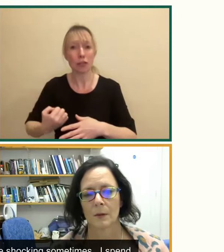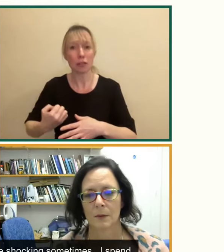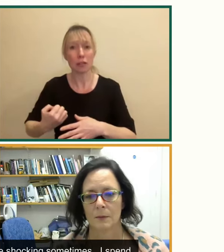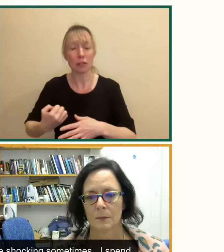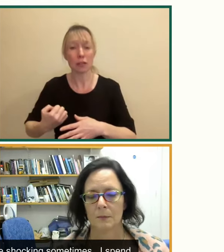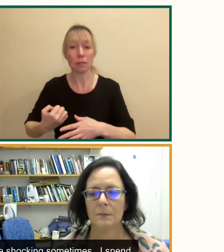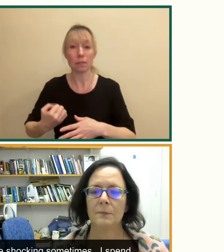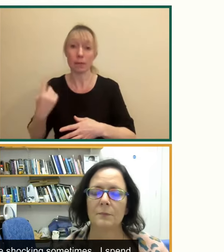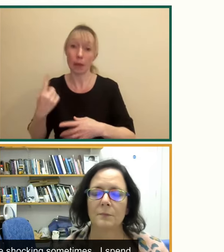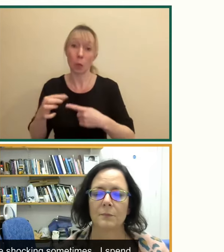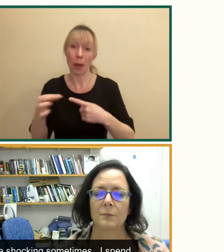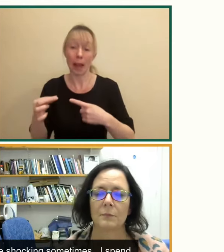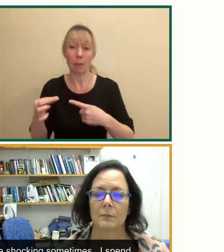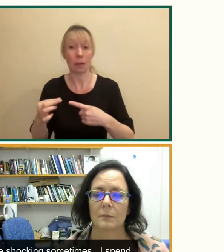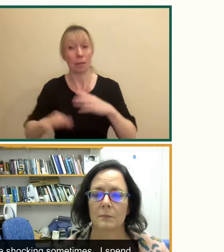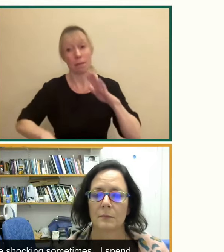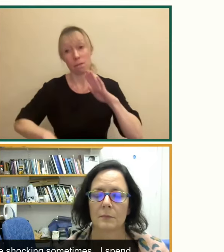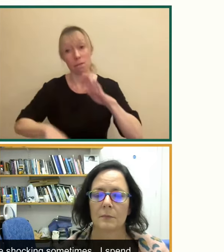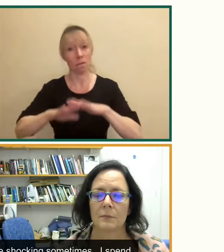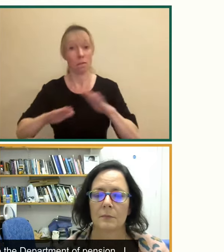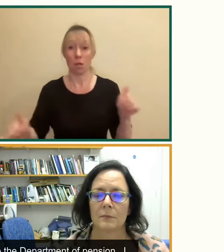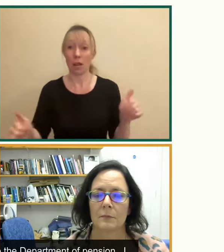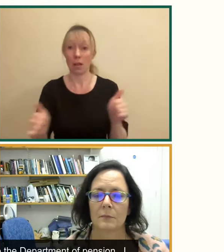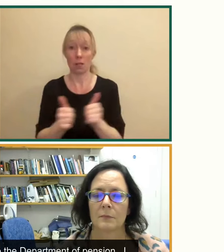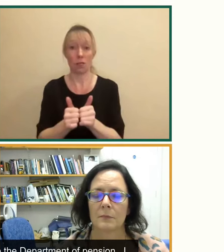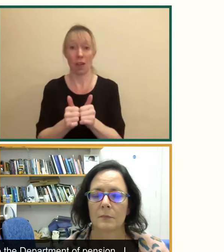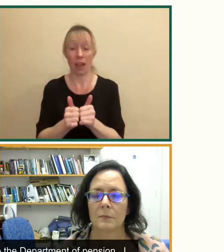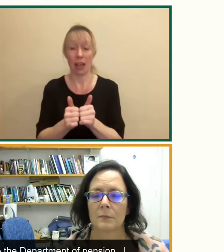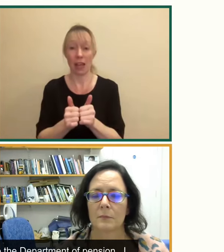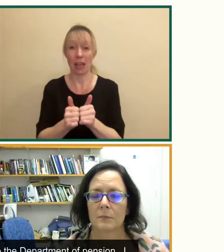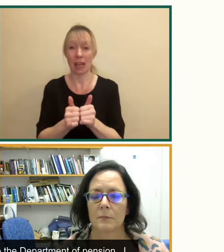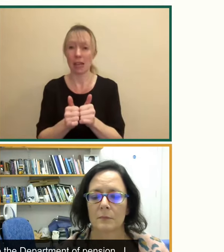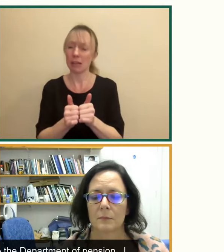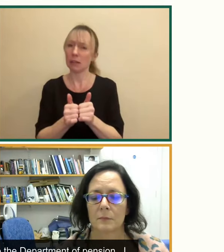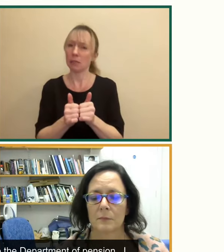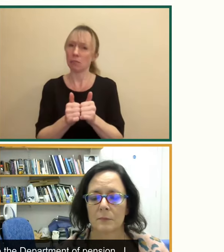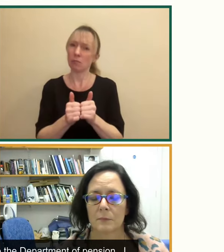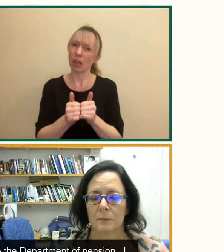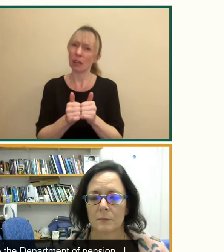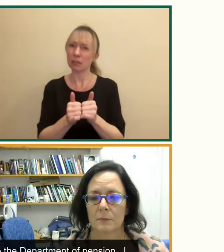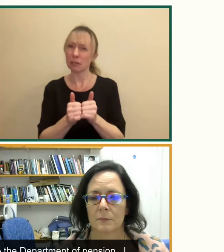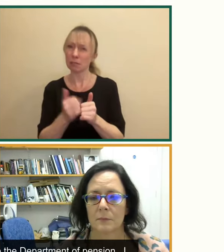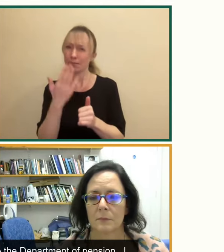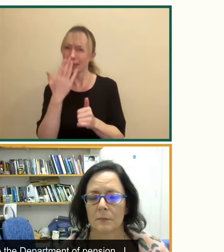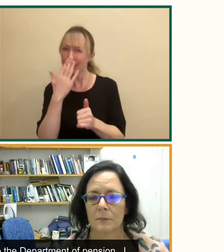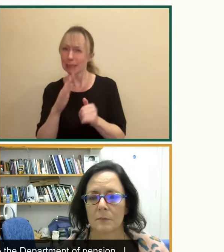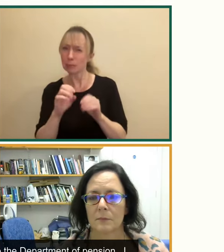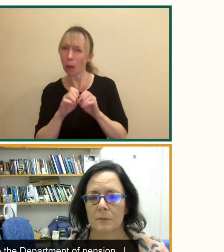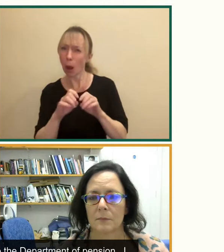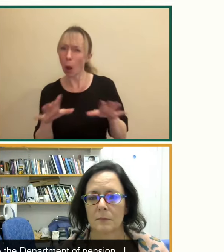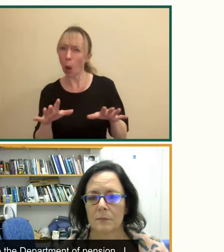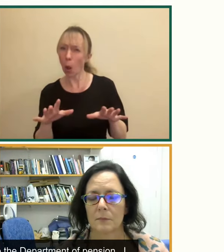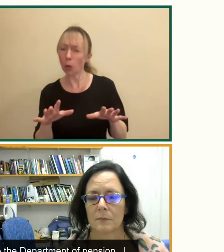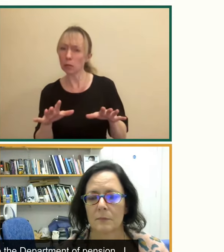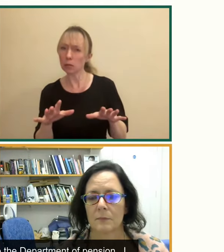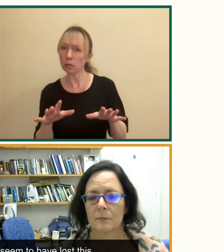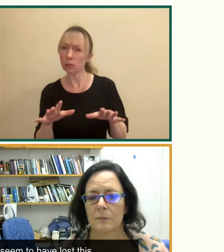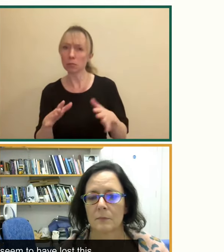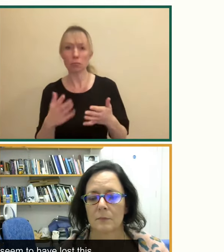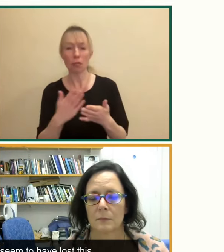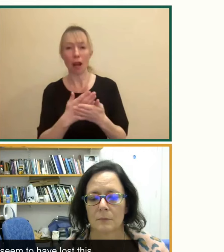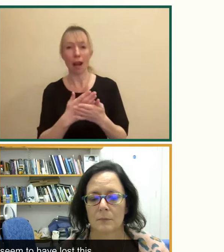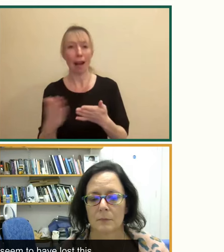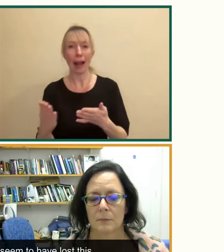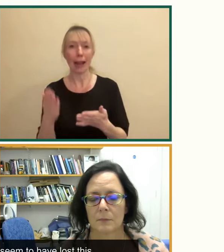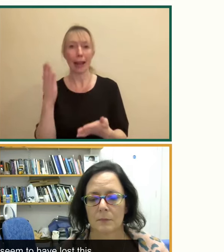I absolutely agree with you that we seem to have lost this this seemingly glaringly obvious